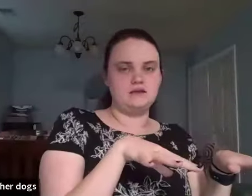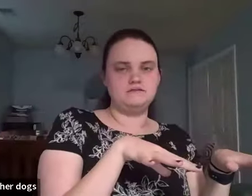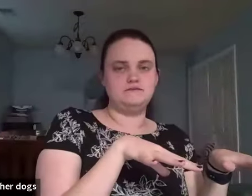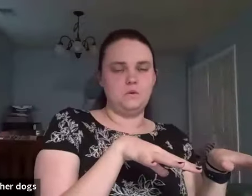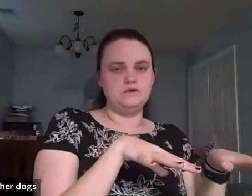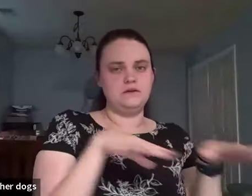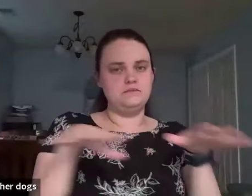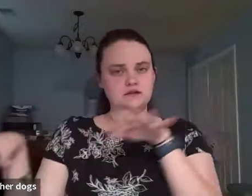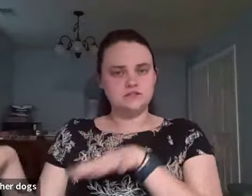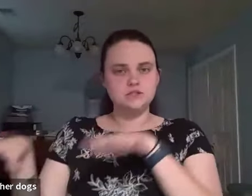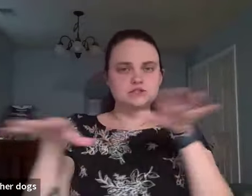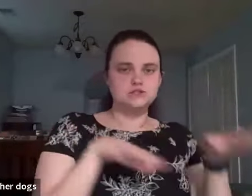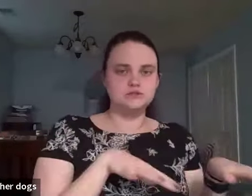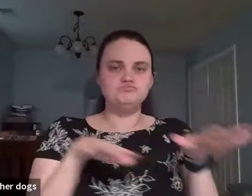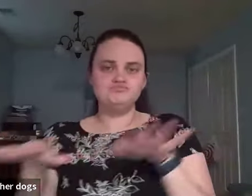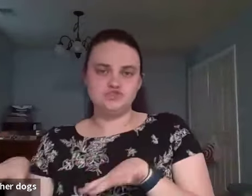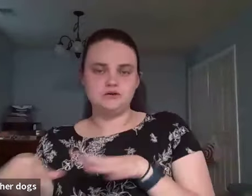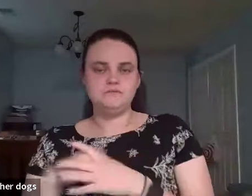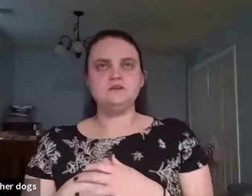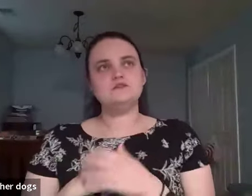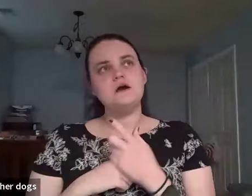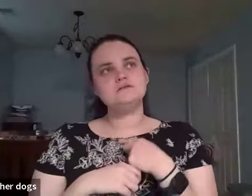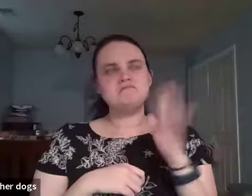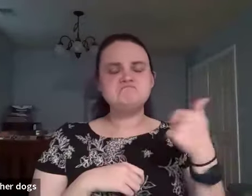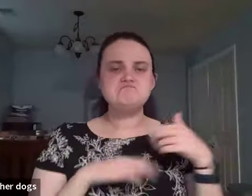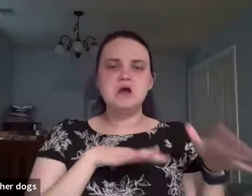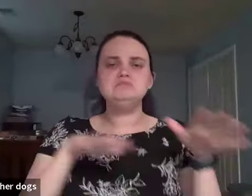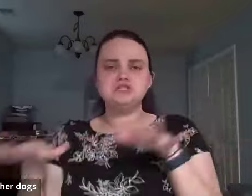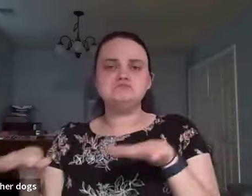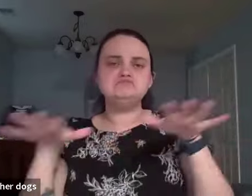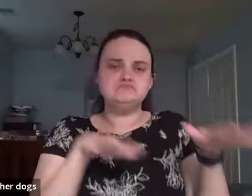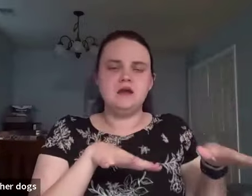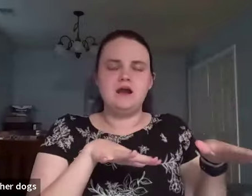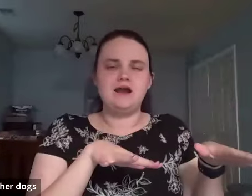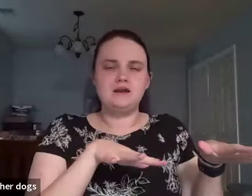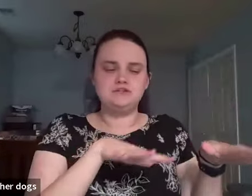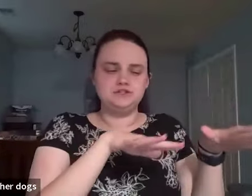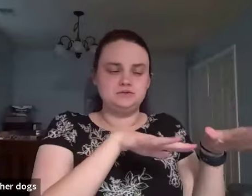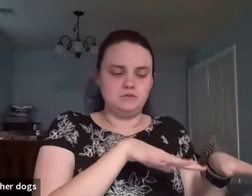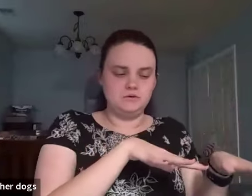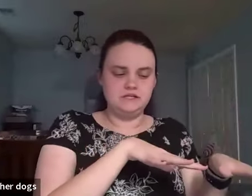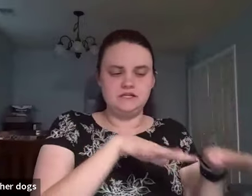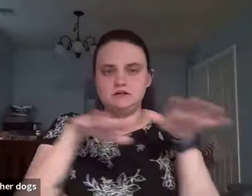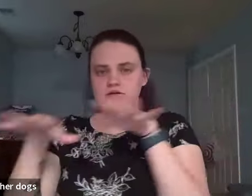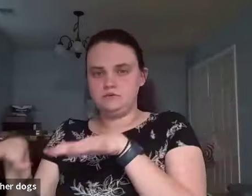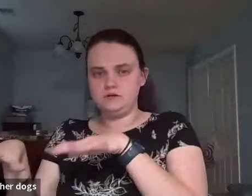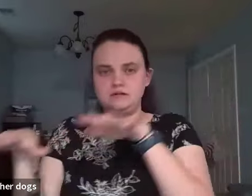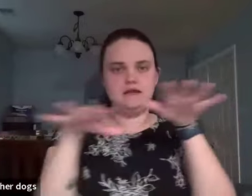back and forth a bit. Chill. So if I was saying, "I'm chill," I kind of would do one here, one, and